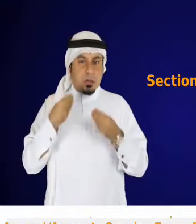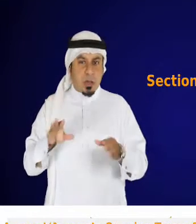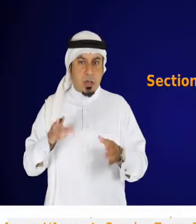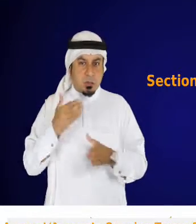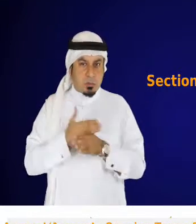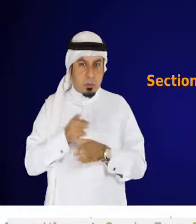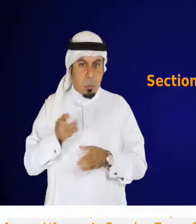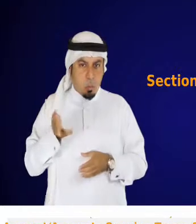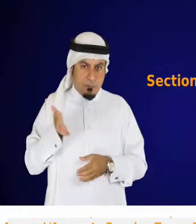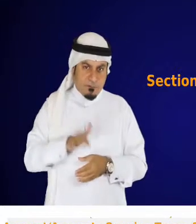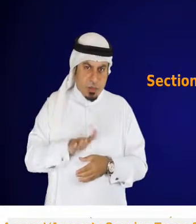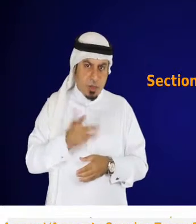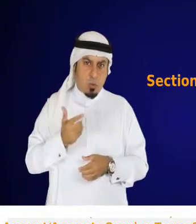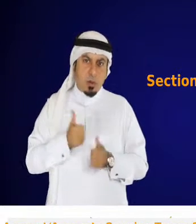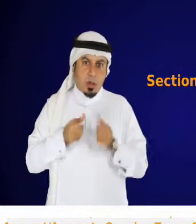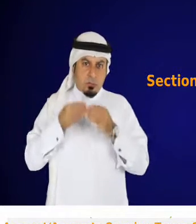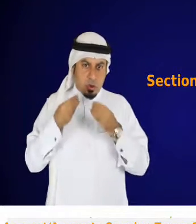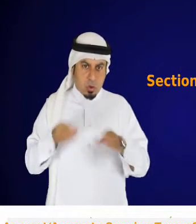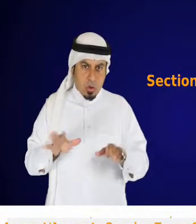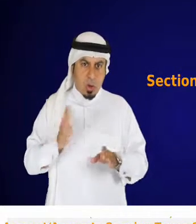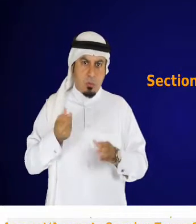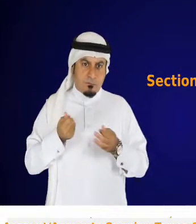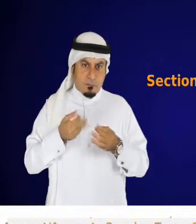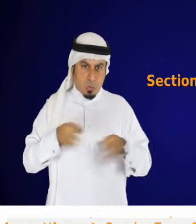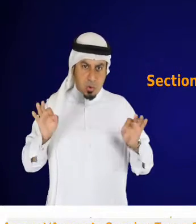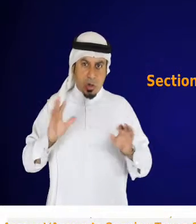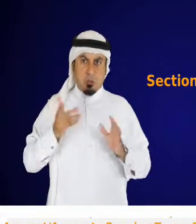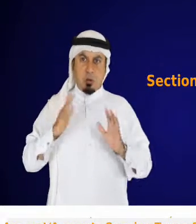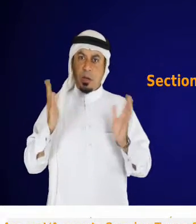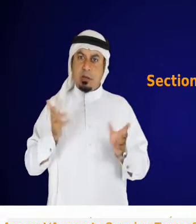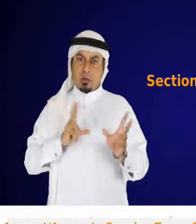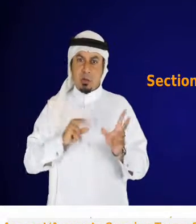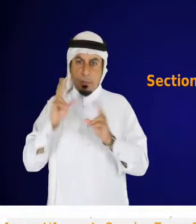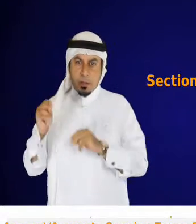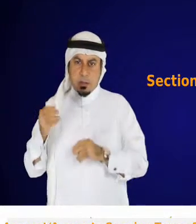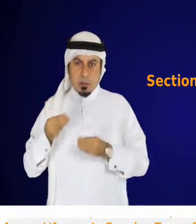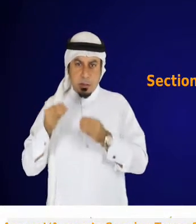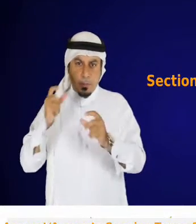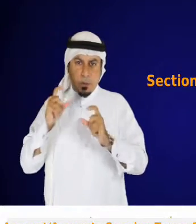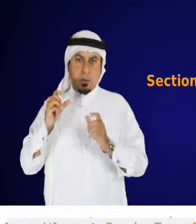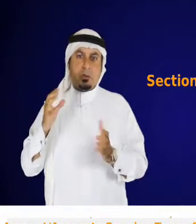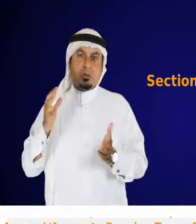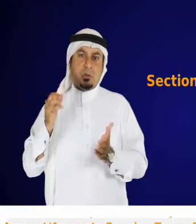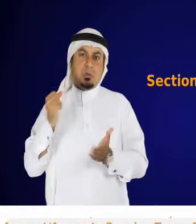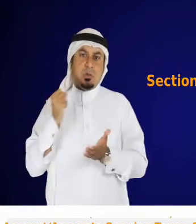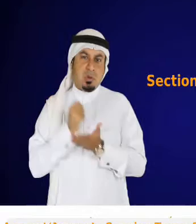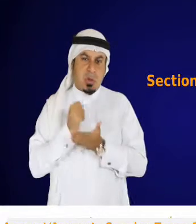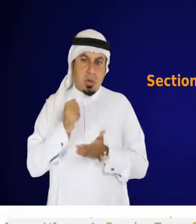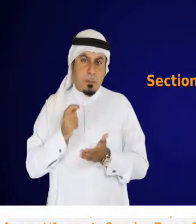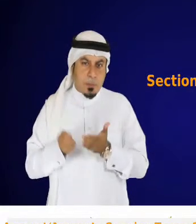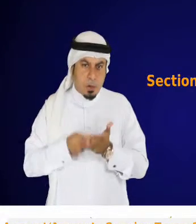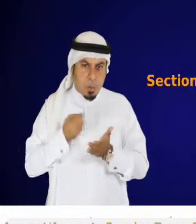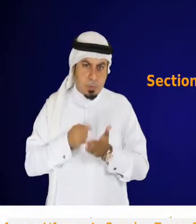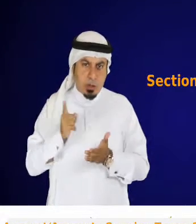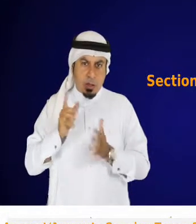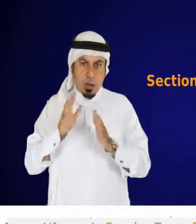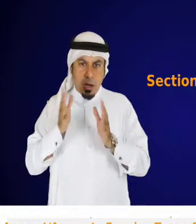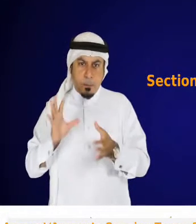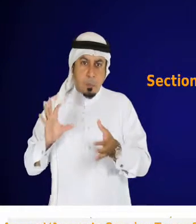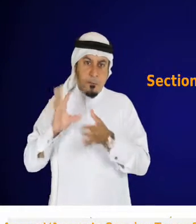authority and without stating any reasons, close or freeze or suspend dealings on any of the above accounts without prior